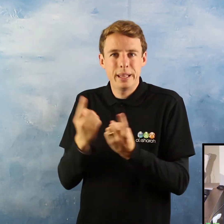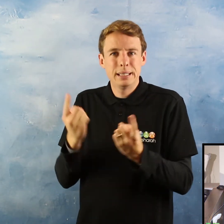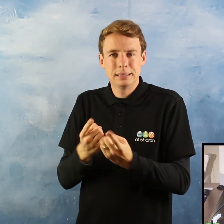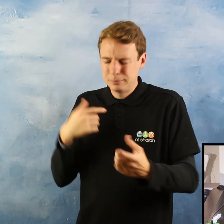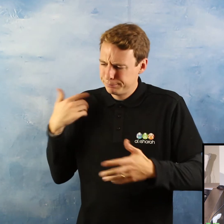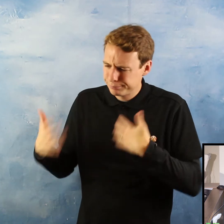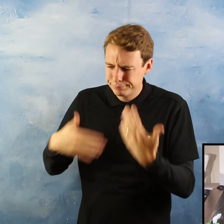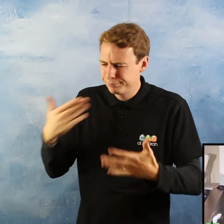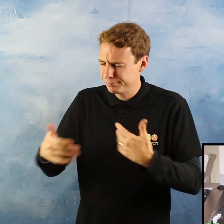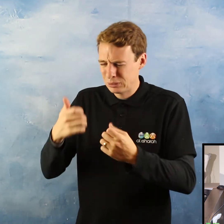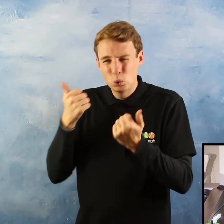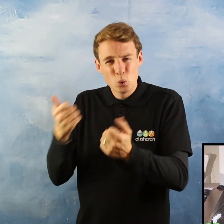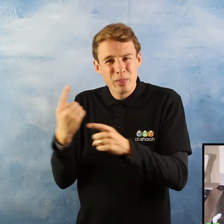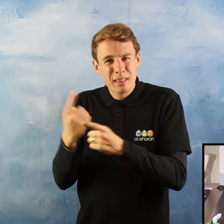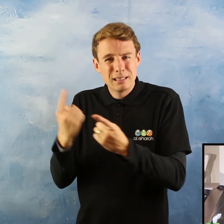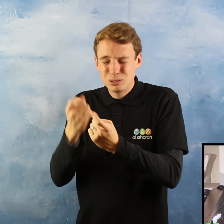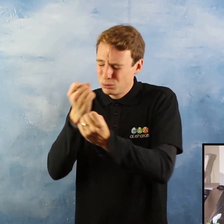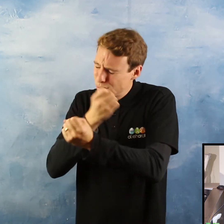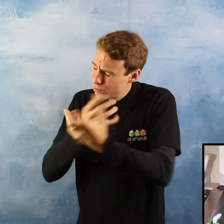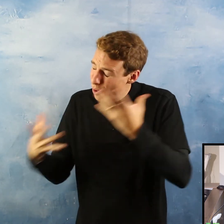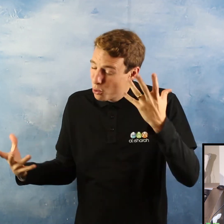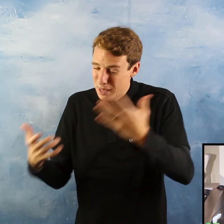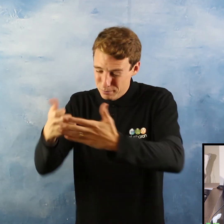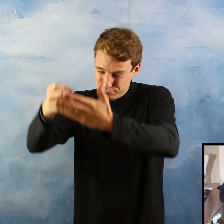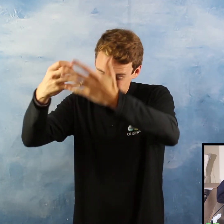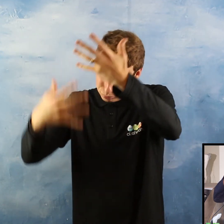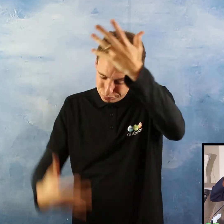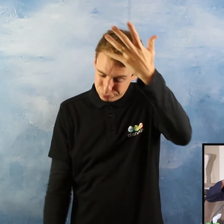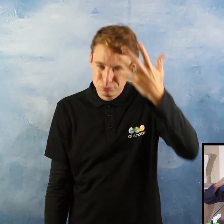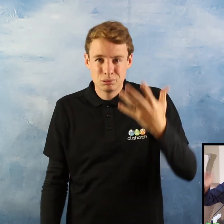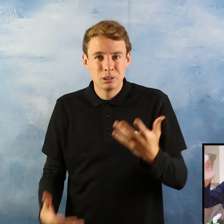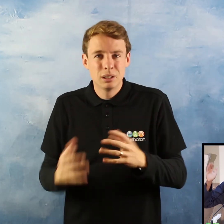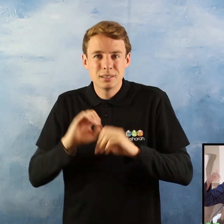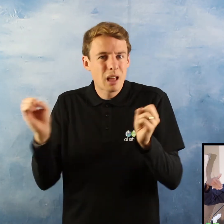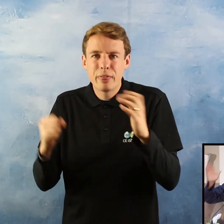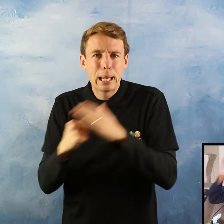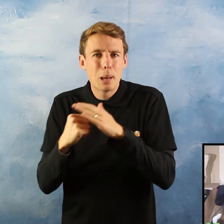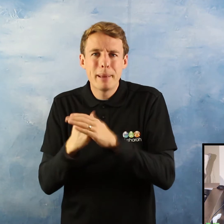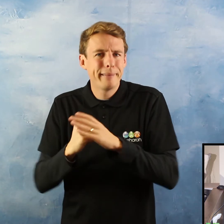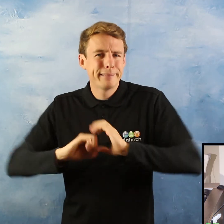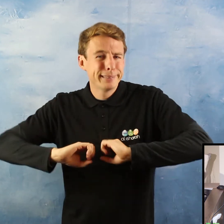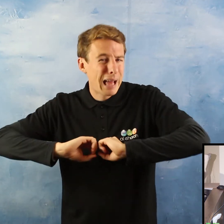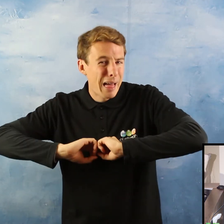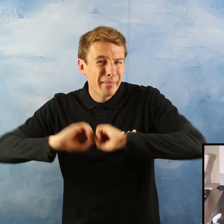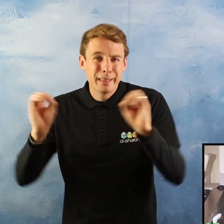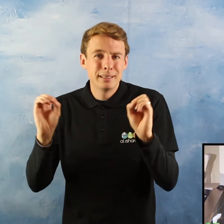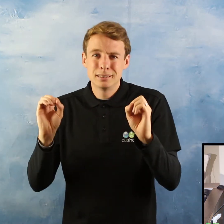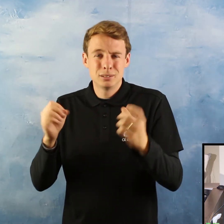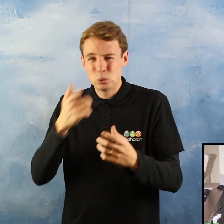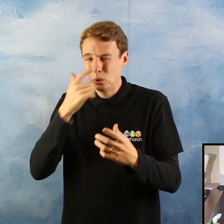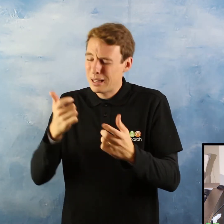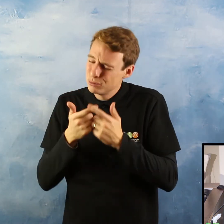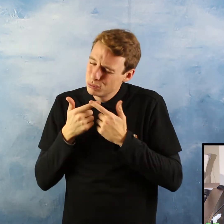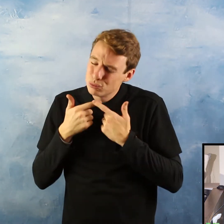do. Because there are so many good things you can do. So much you can do. Unlimited you can